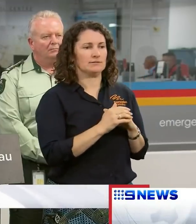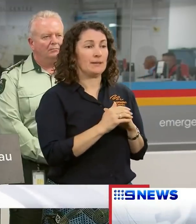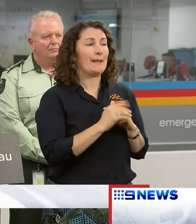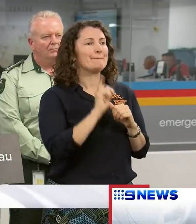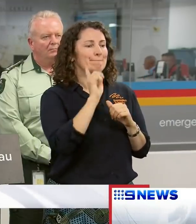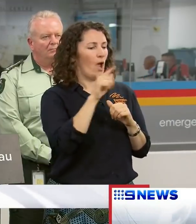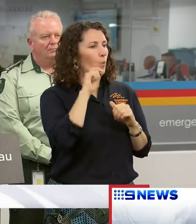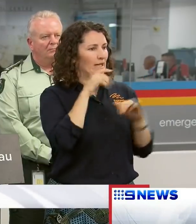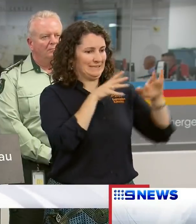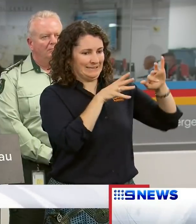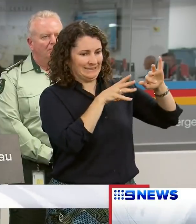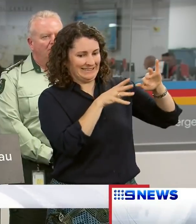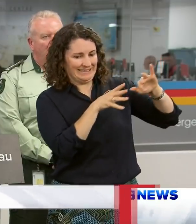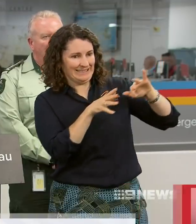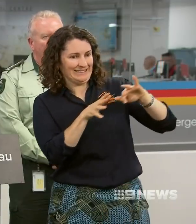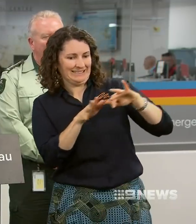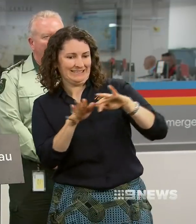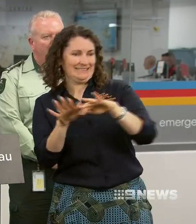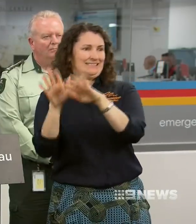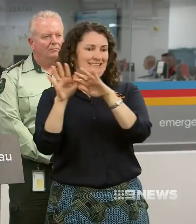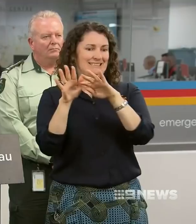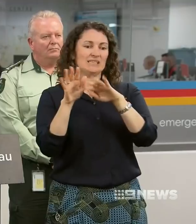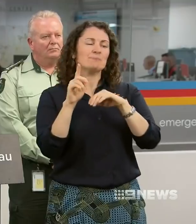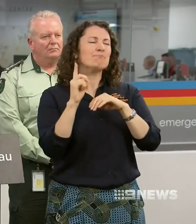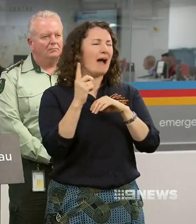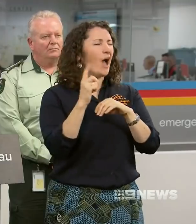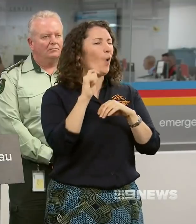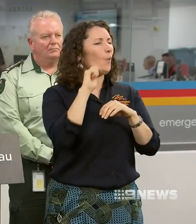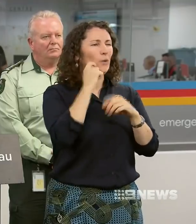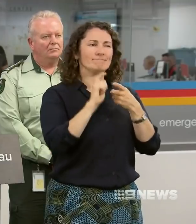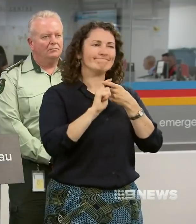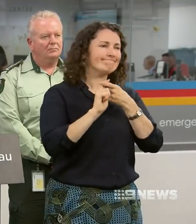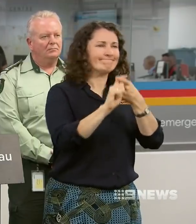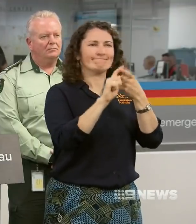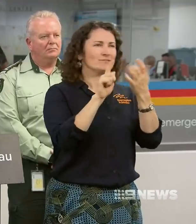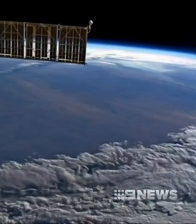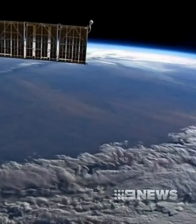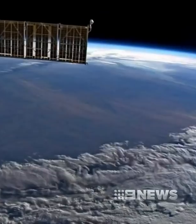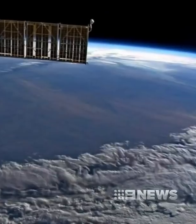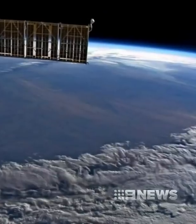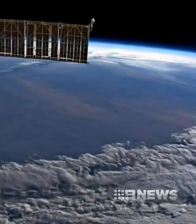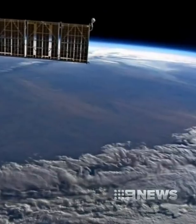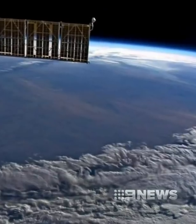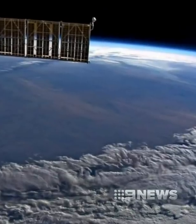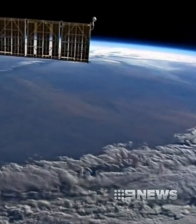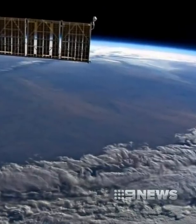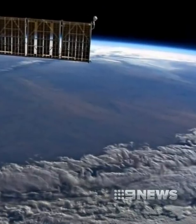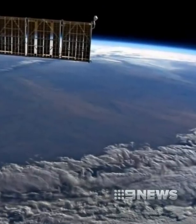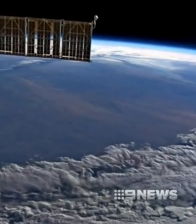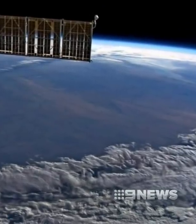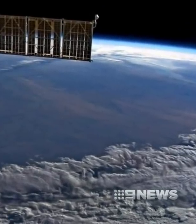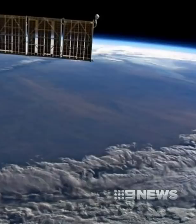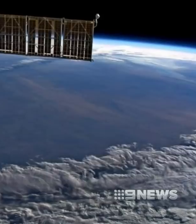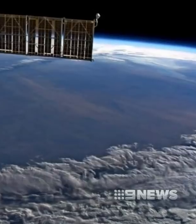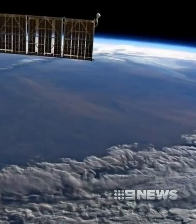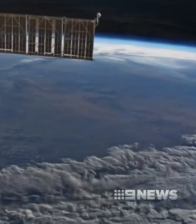contract to the east and they'll continue to probably get high concentrated smoke levels in that part of the world. The smoke from our fires continues